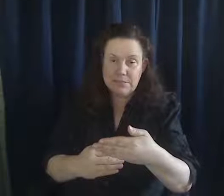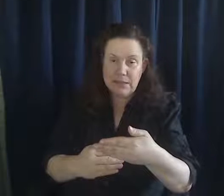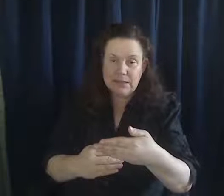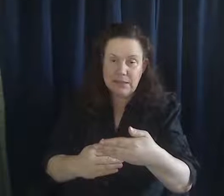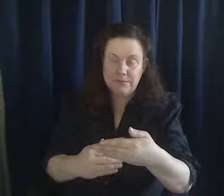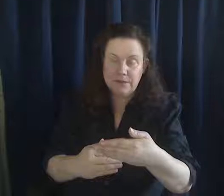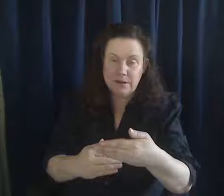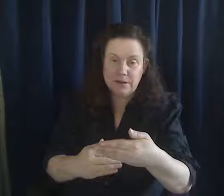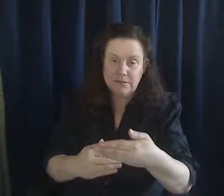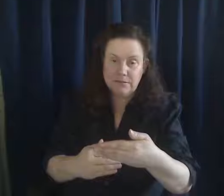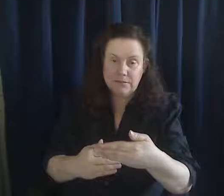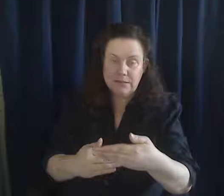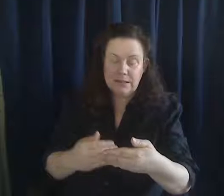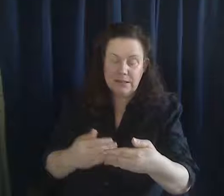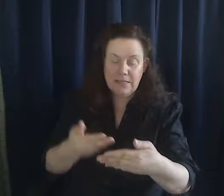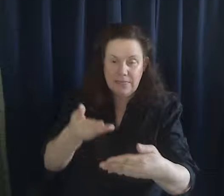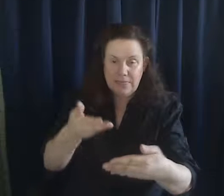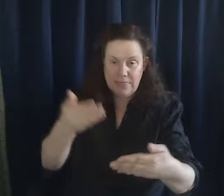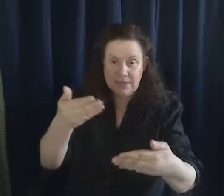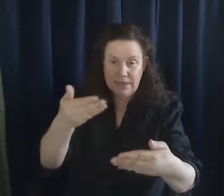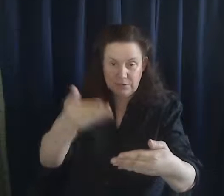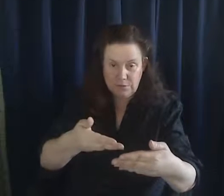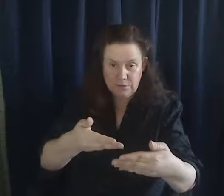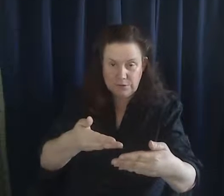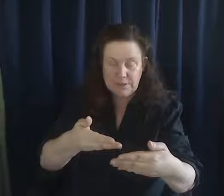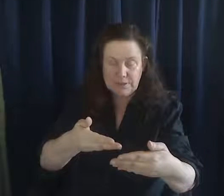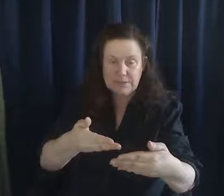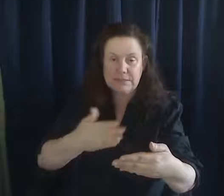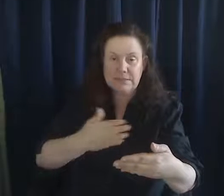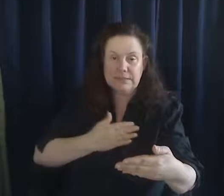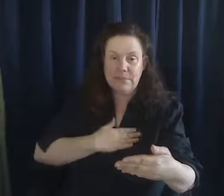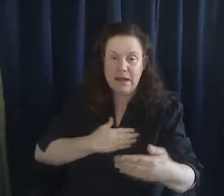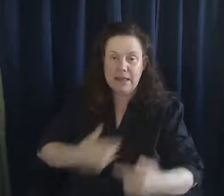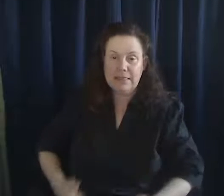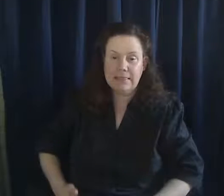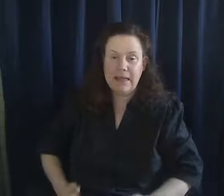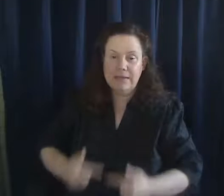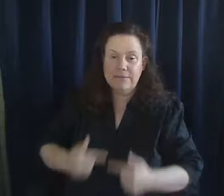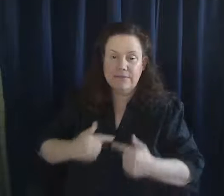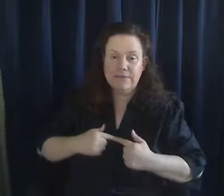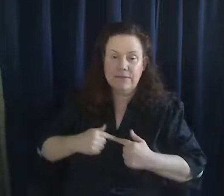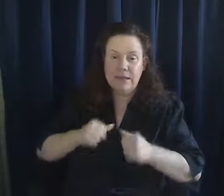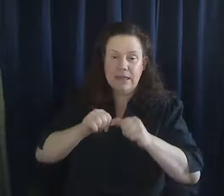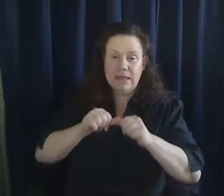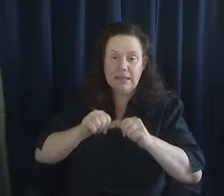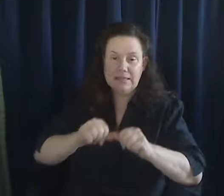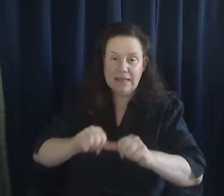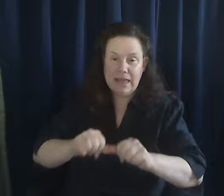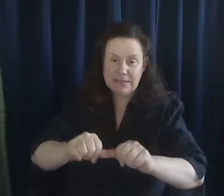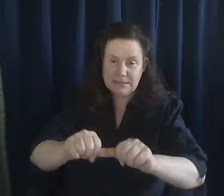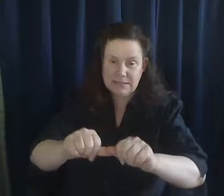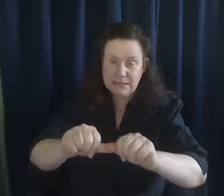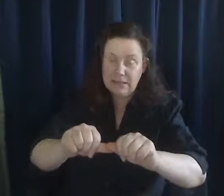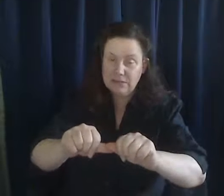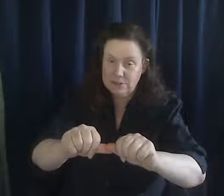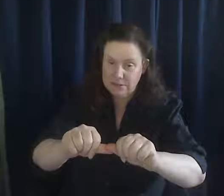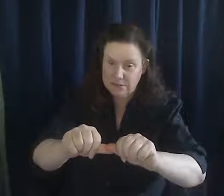my lifelong, again, refer to this is my life lasting, and you just learn